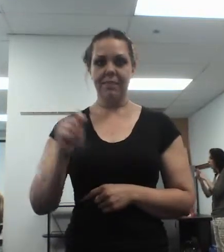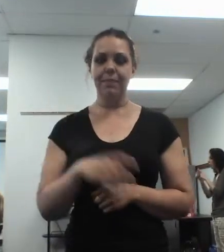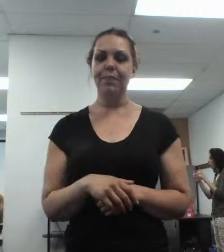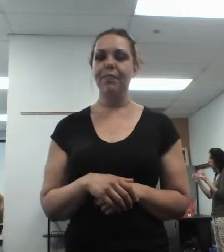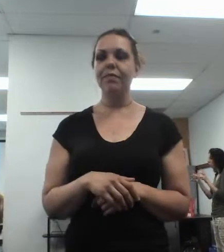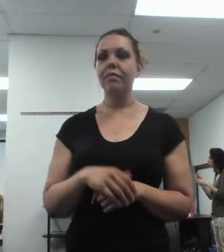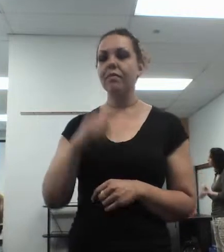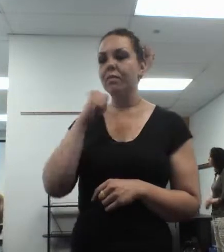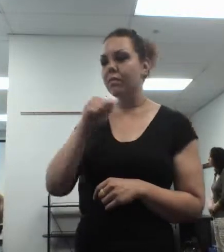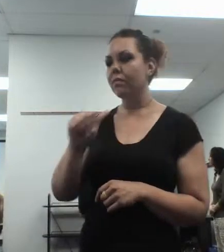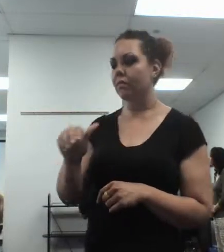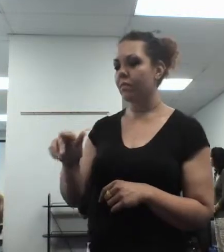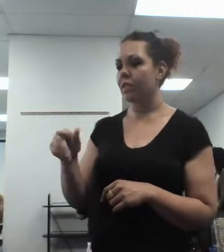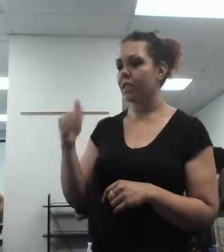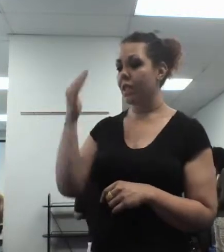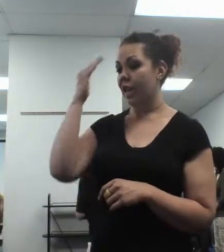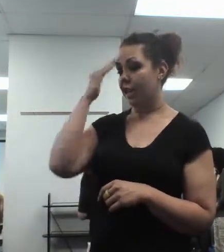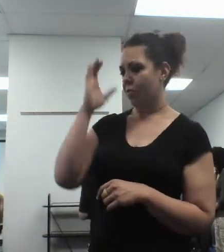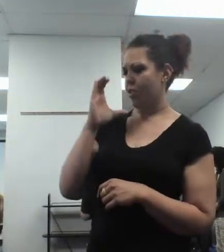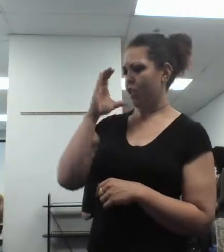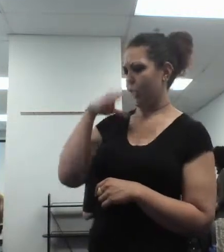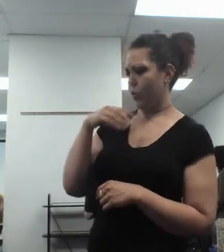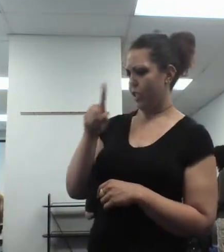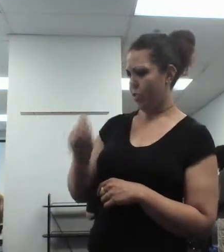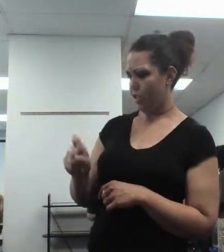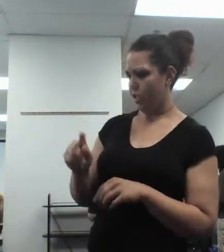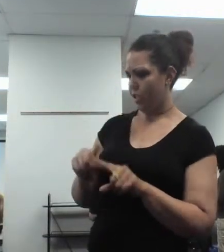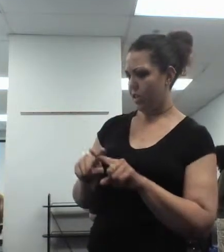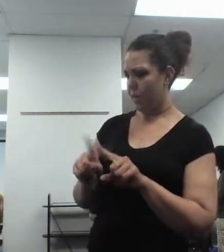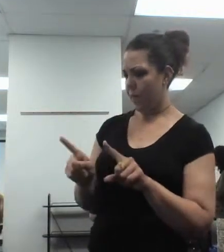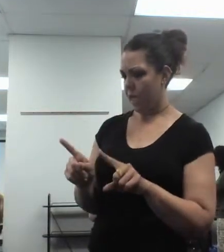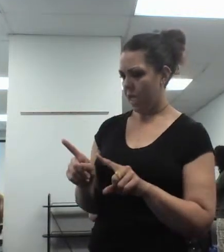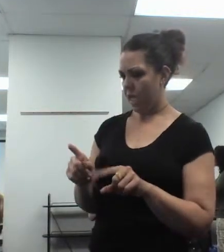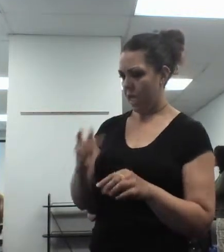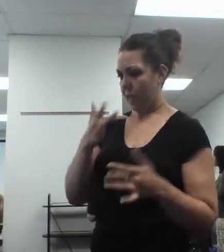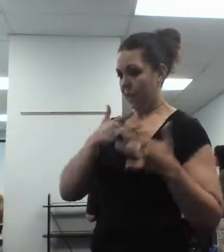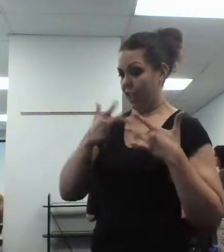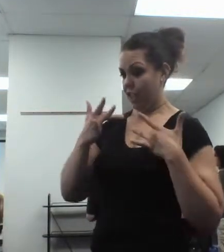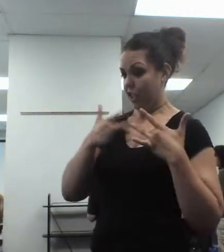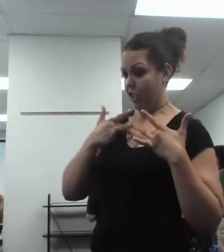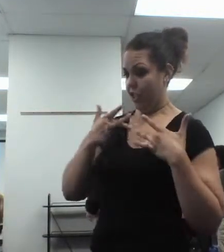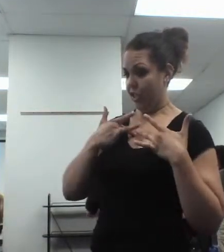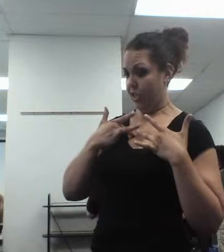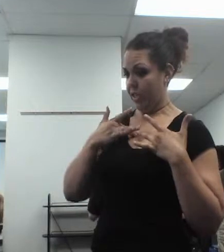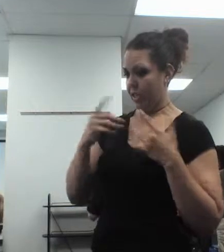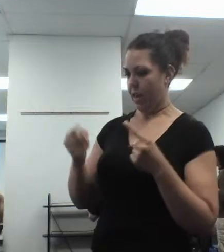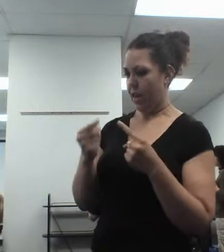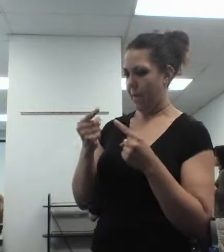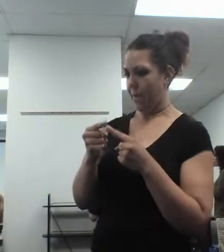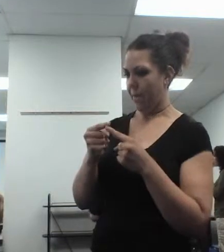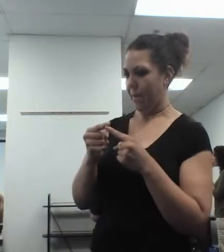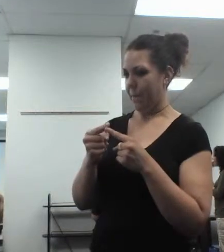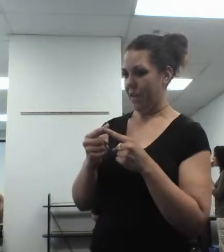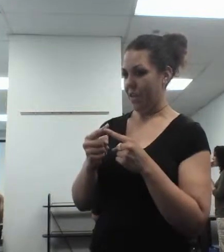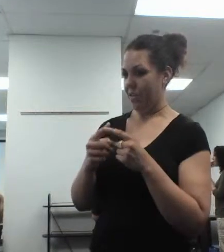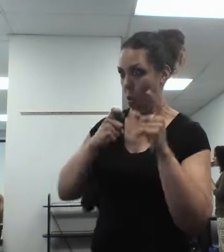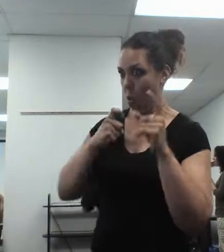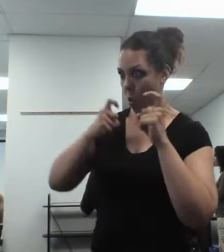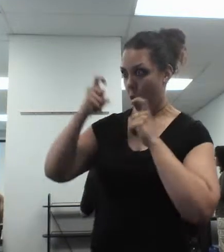This is like a really weird question, but I get really concerned about overdoing it because, especially like right after